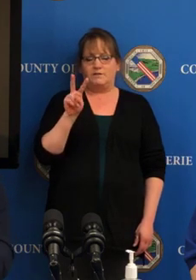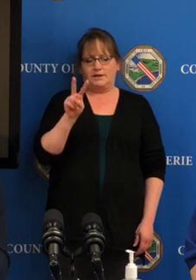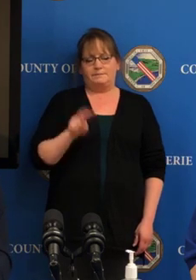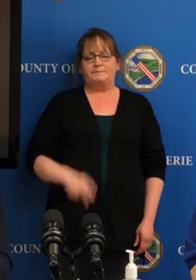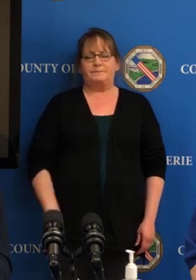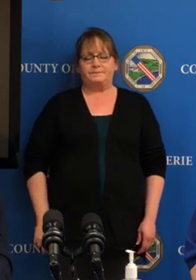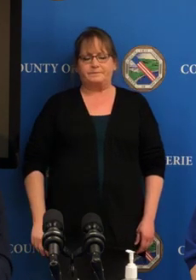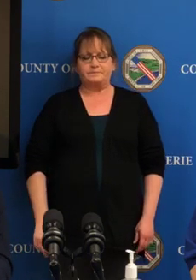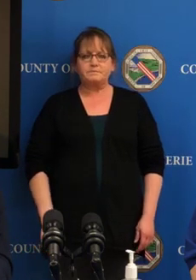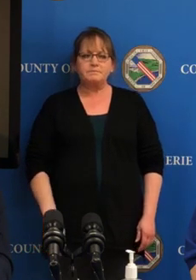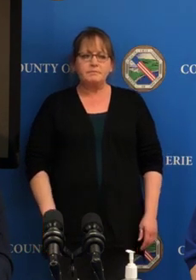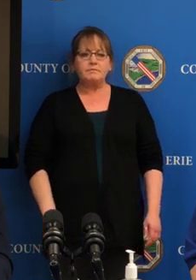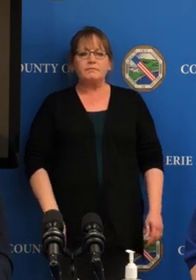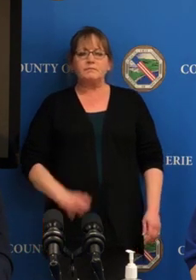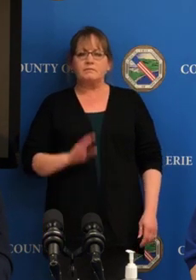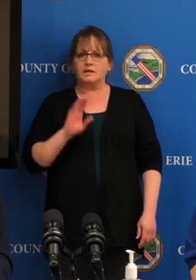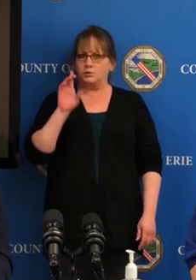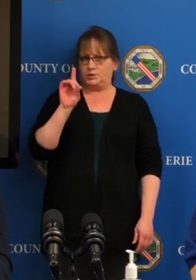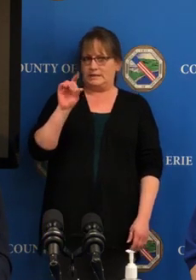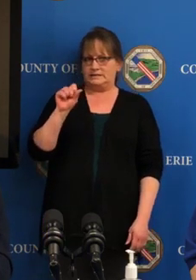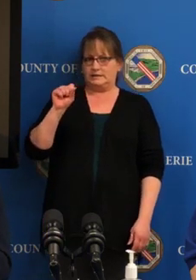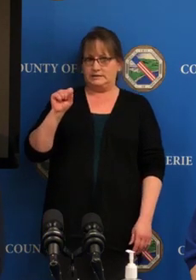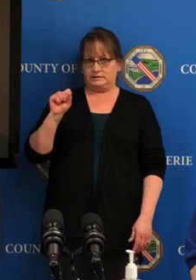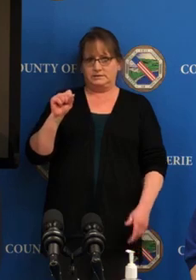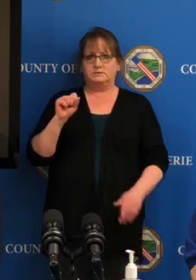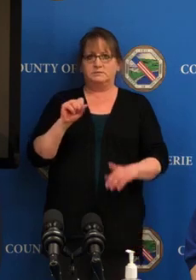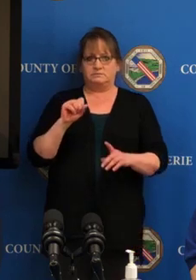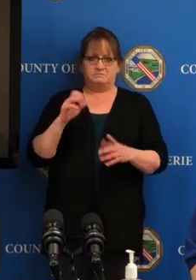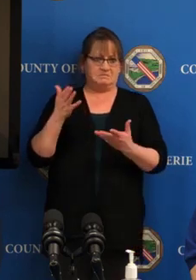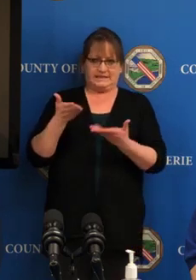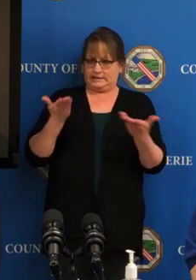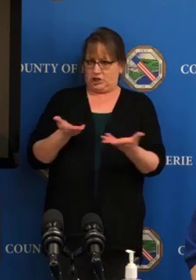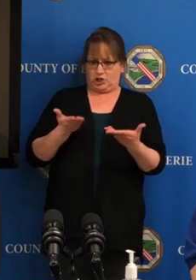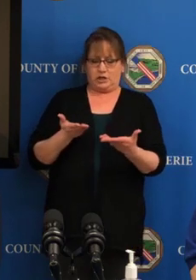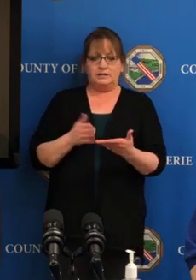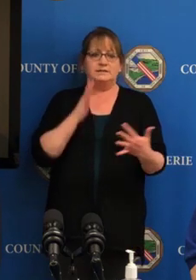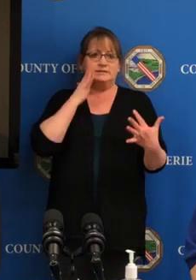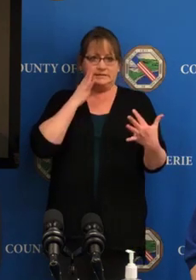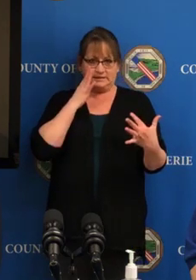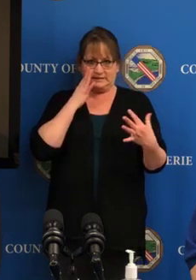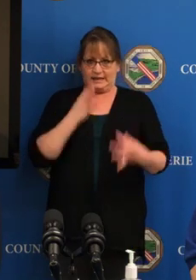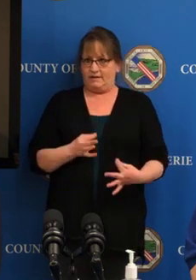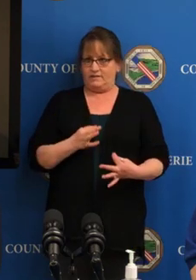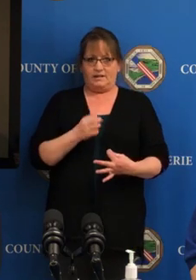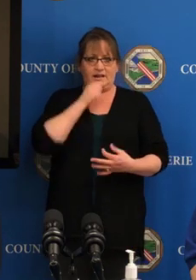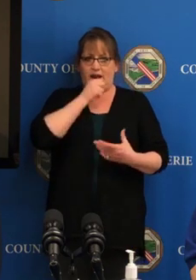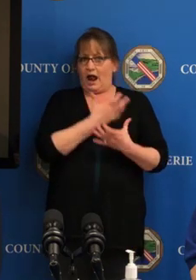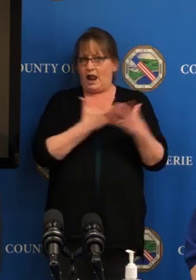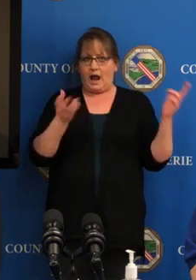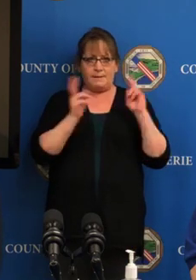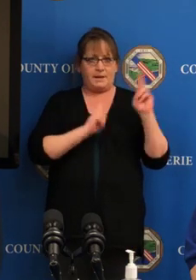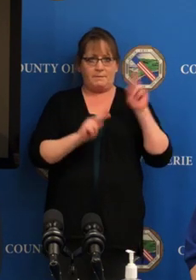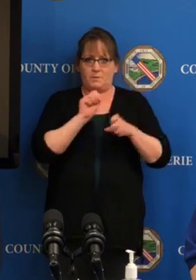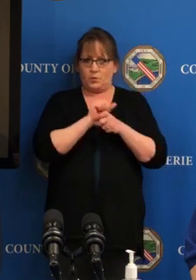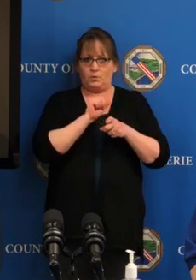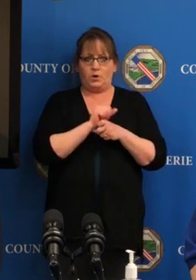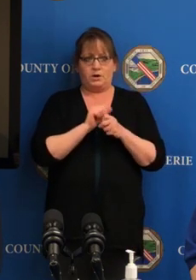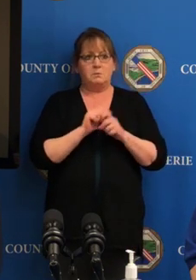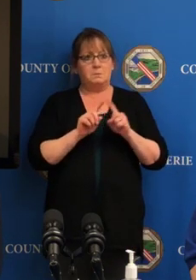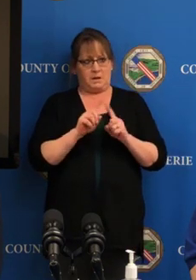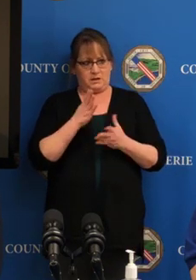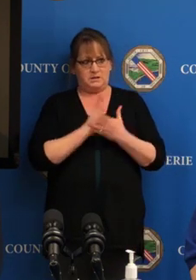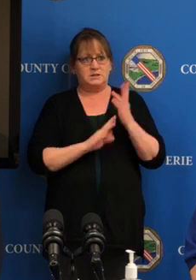mybenefits.ny.gov. And so our social services department is here. We are definitely on a skeletal crew, but there are individuals here